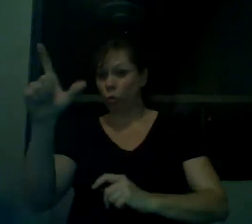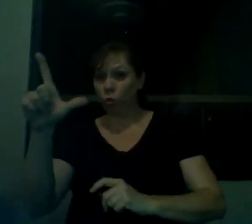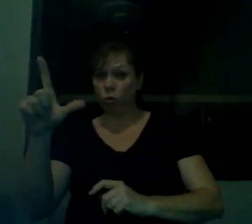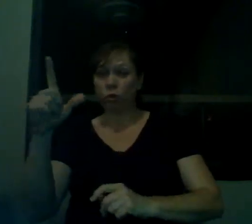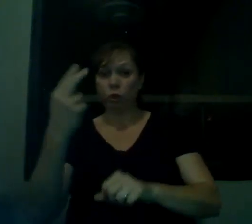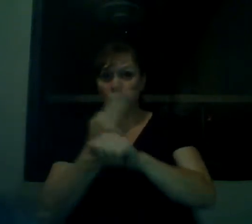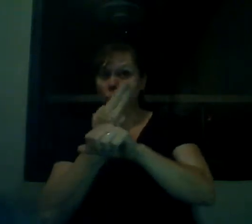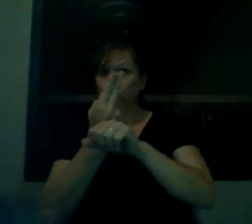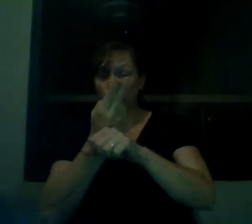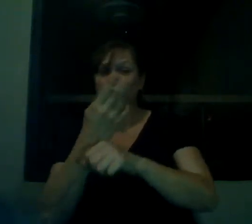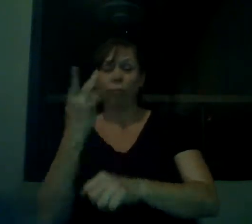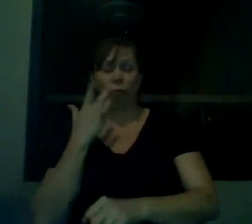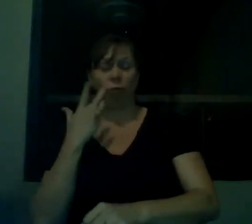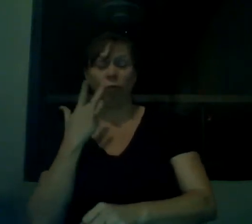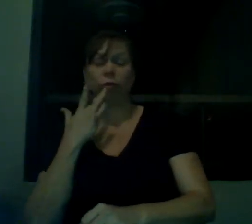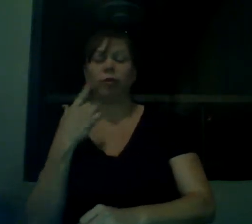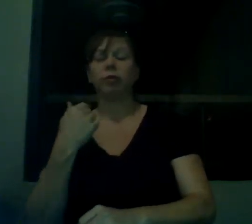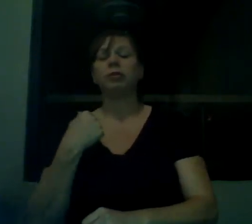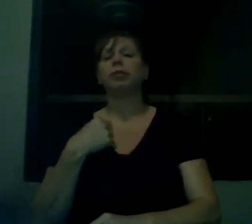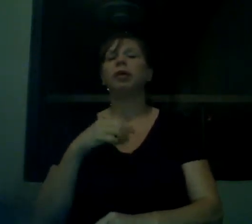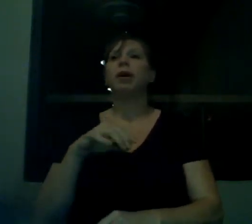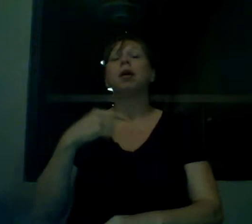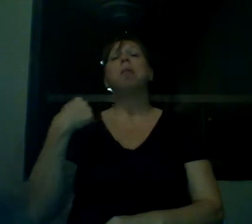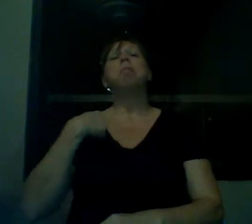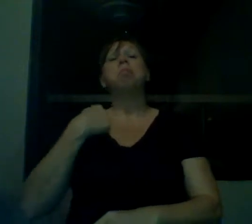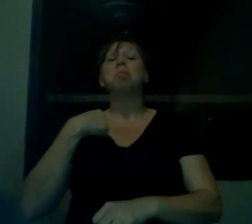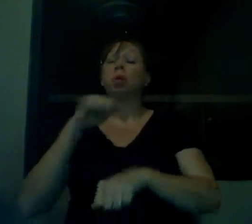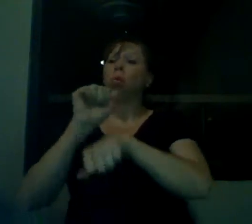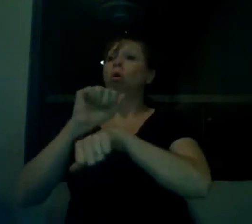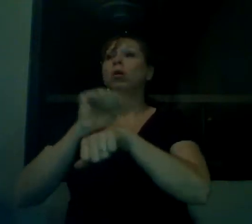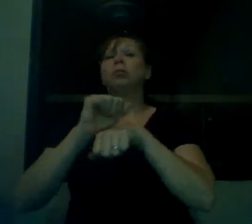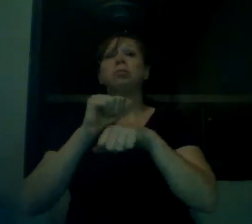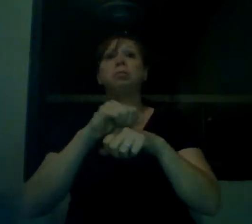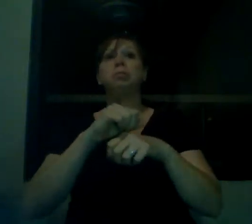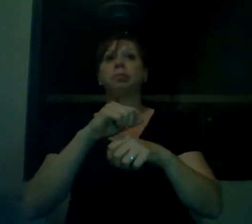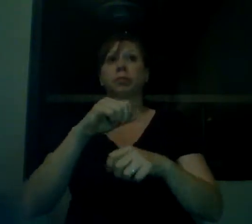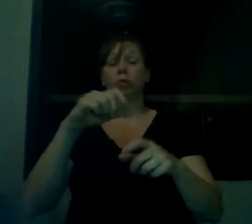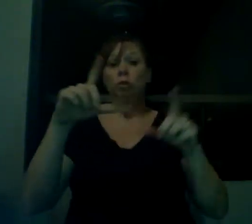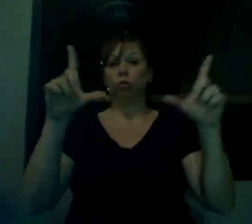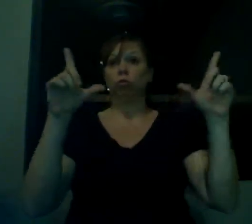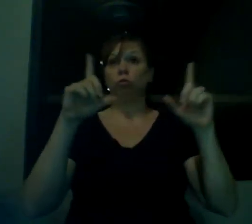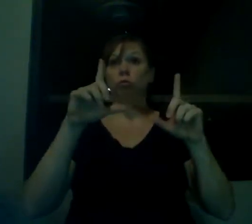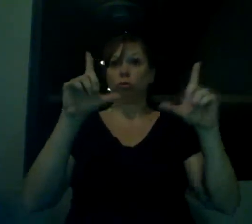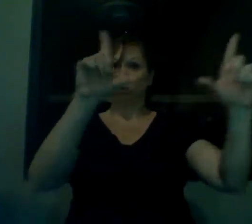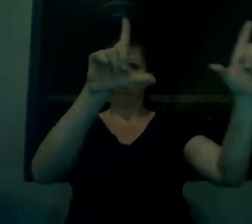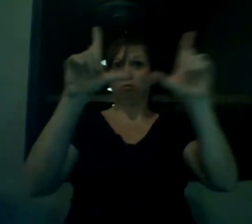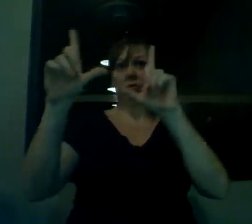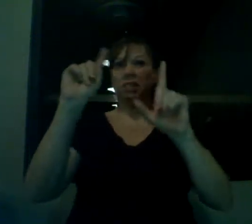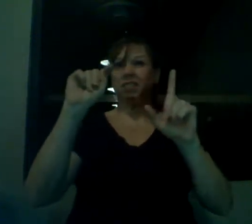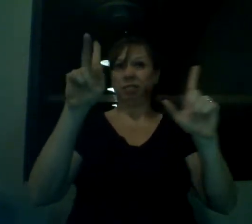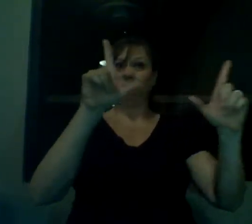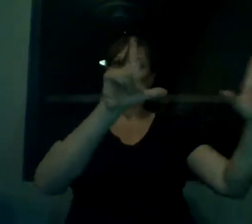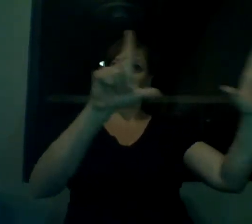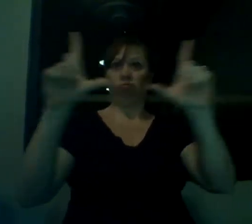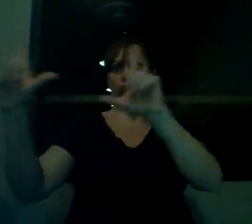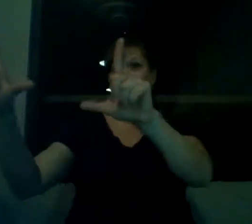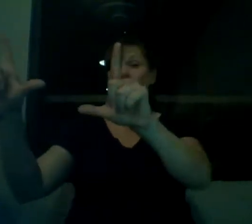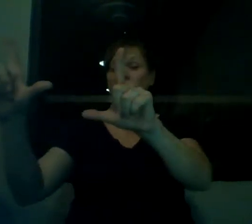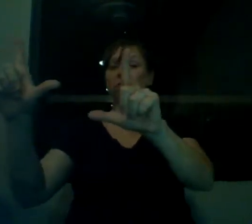two computer screens and I'll have Life Today playing when somebody's, talking just so I can, kind of take a little